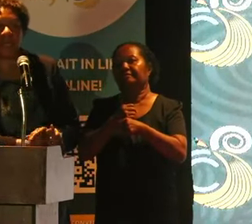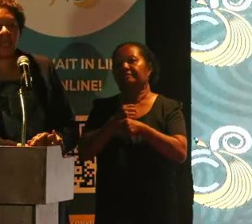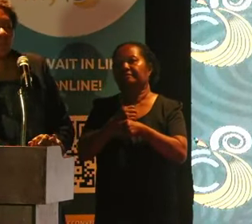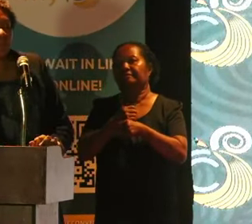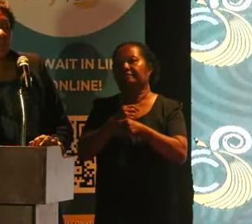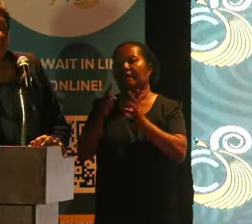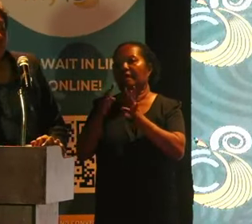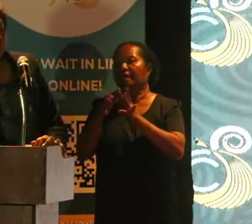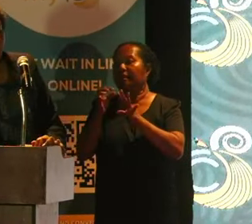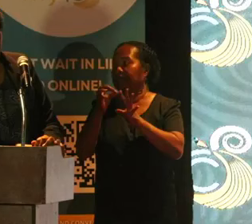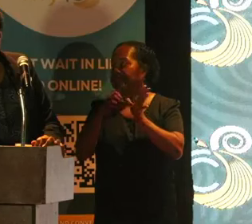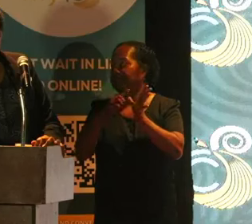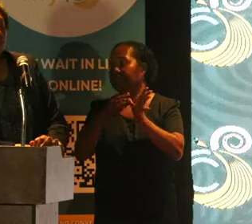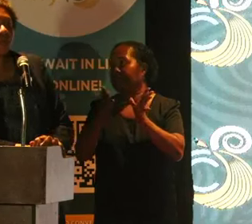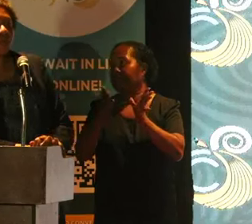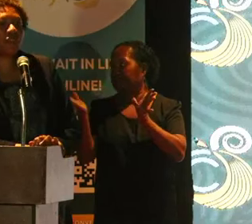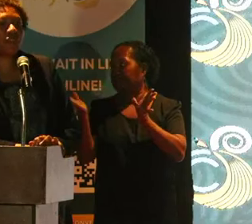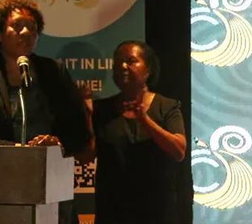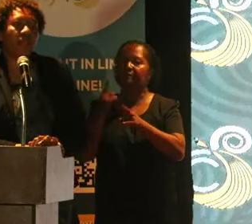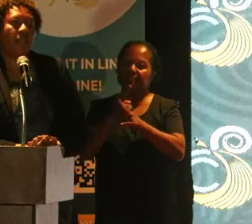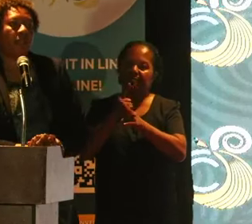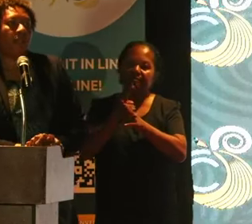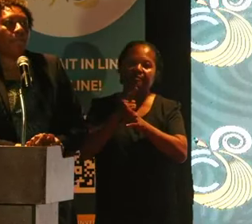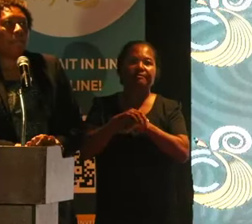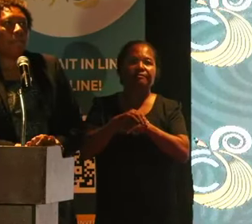IPA speaker also mentioned,